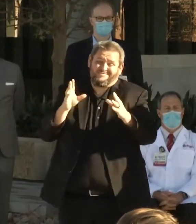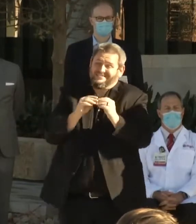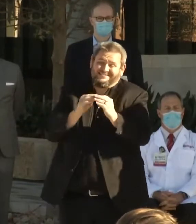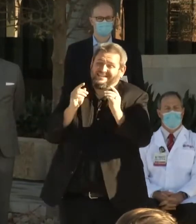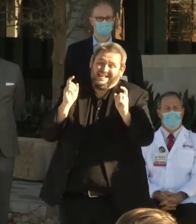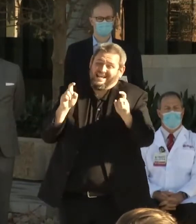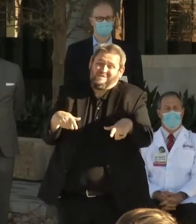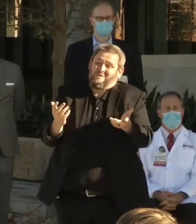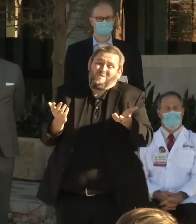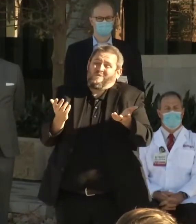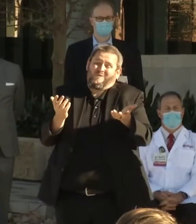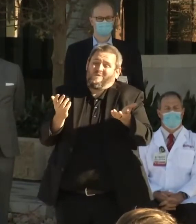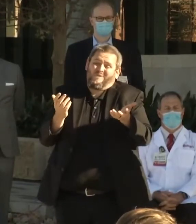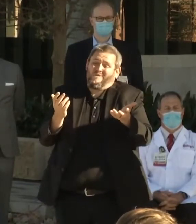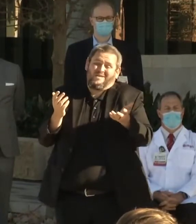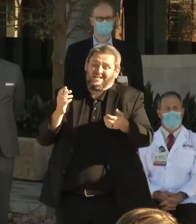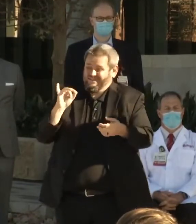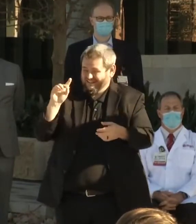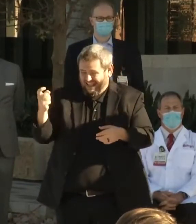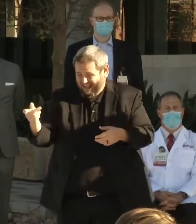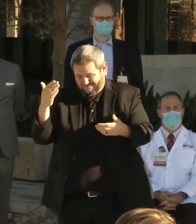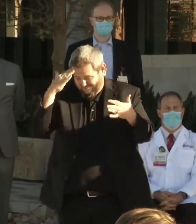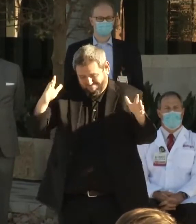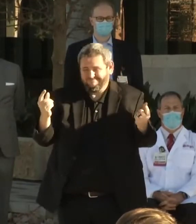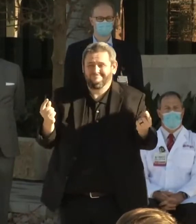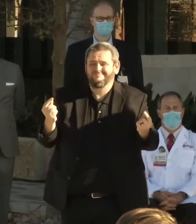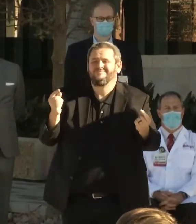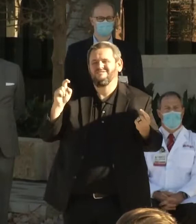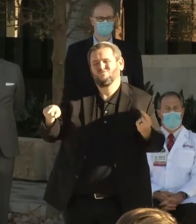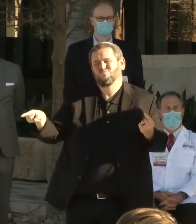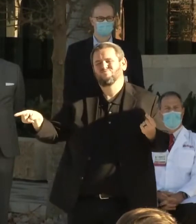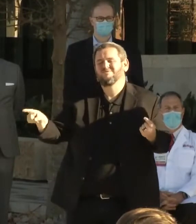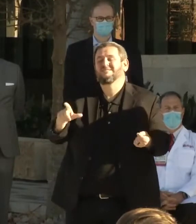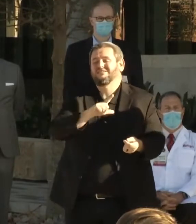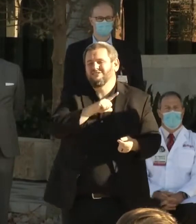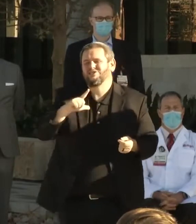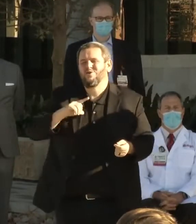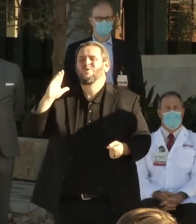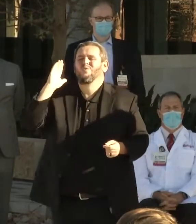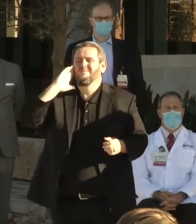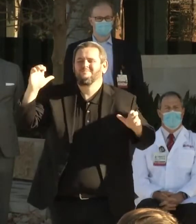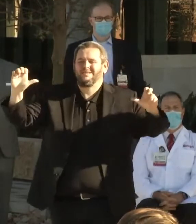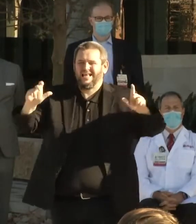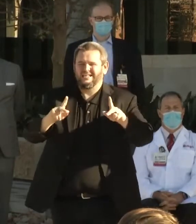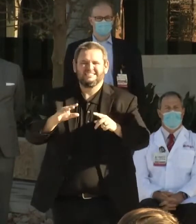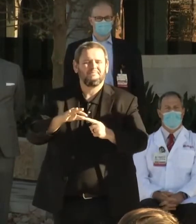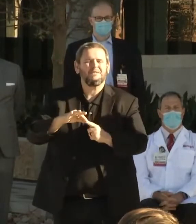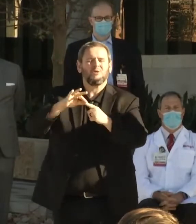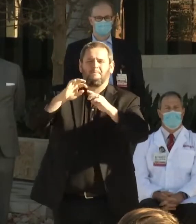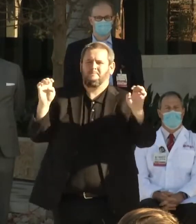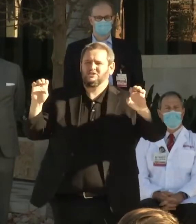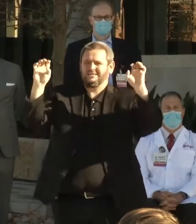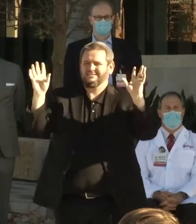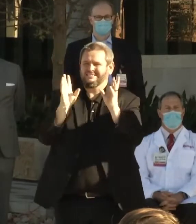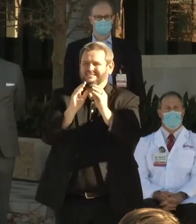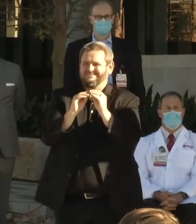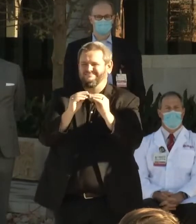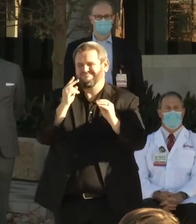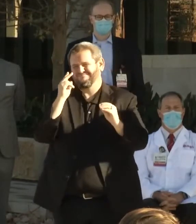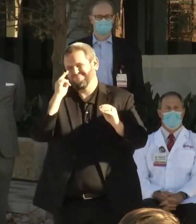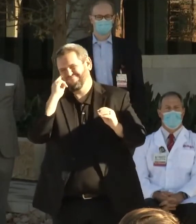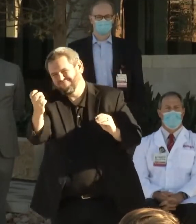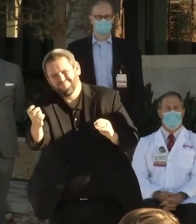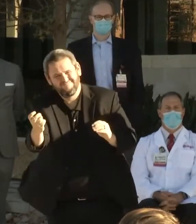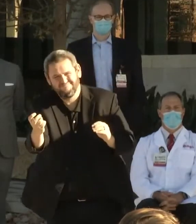but there's not a likelihood for the legislature to come back into special session between now and February 1st just for